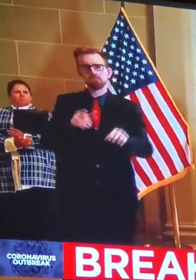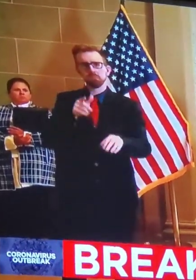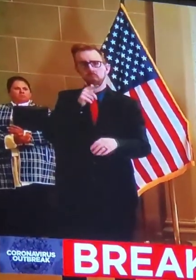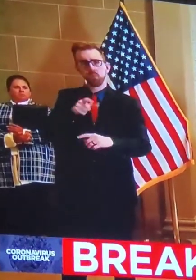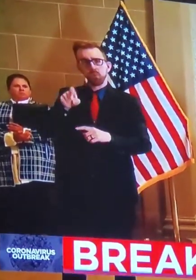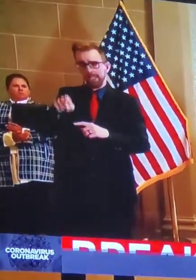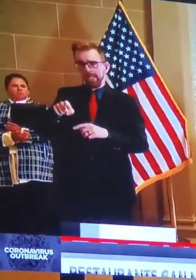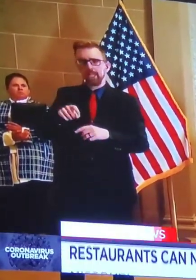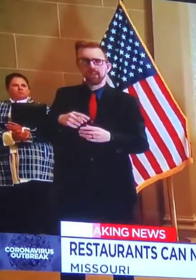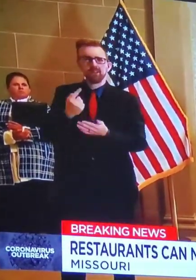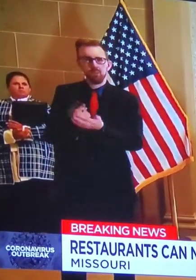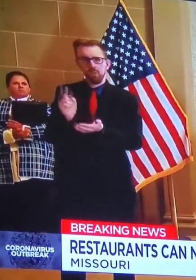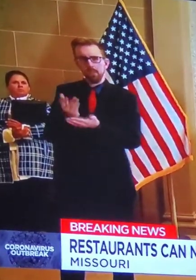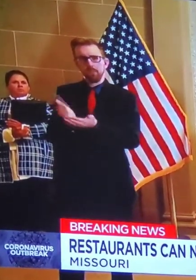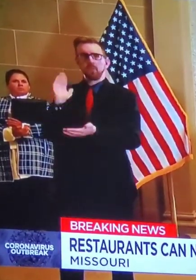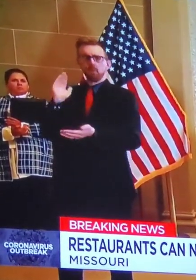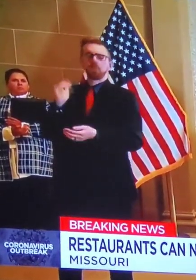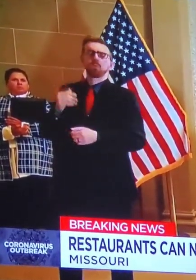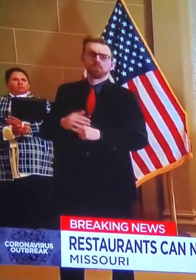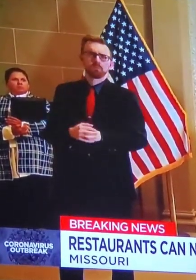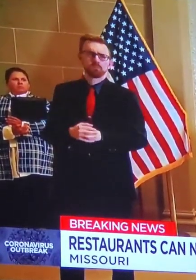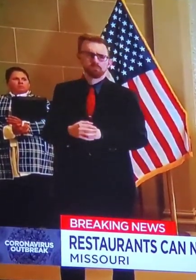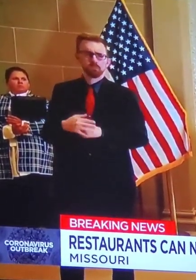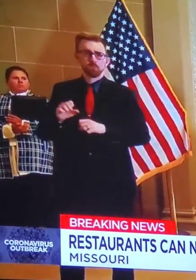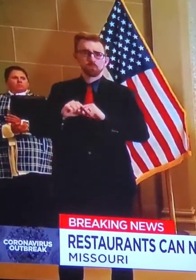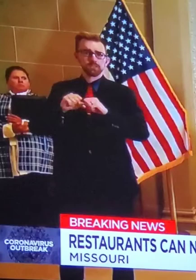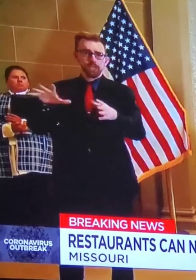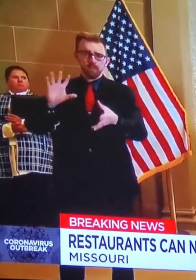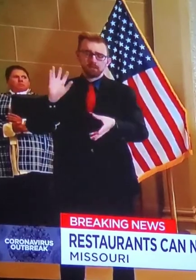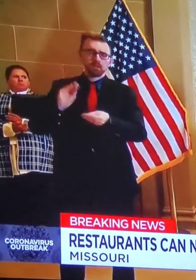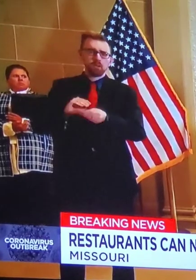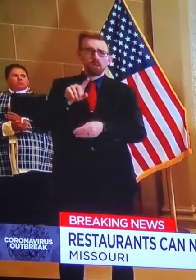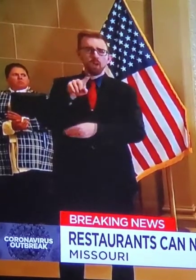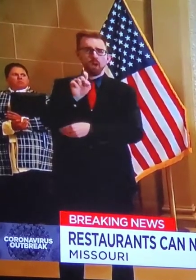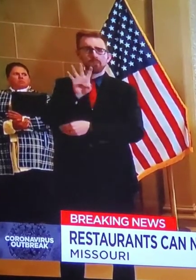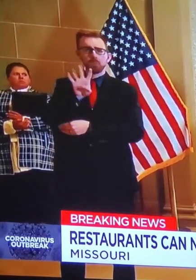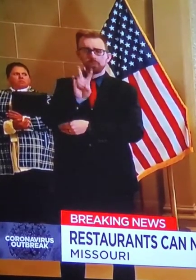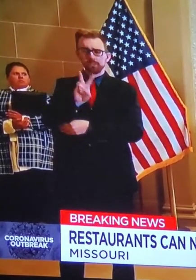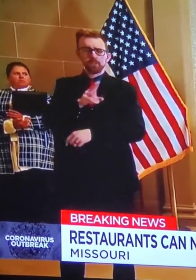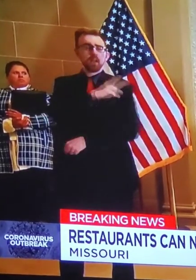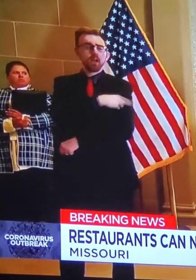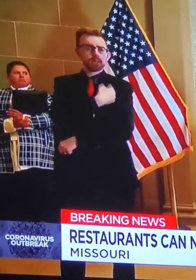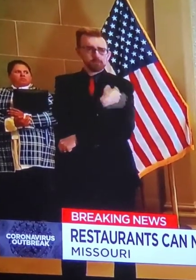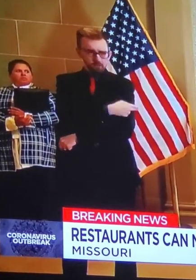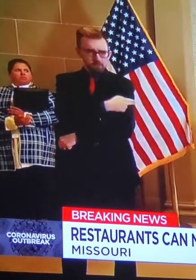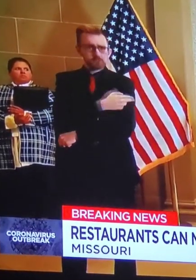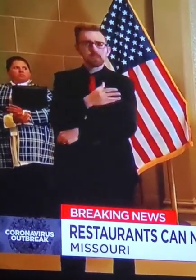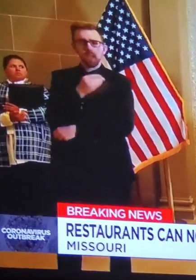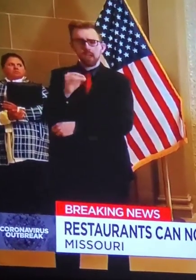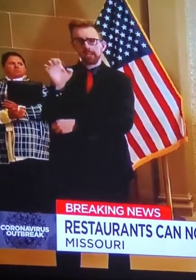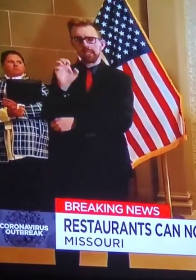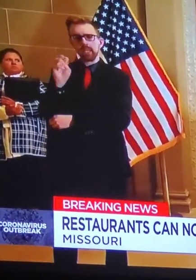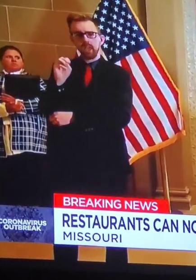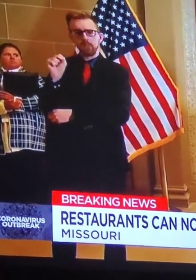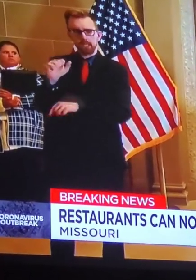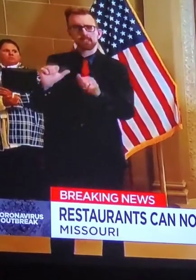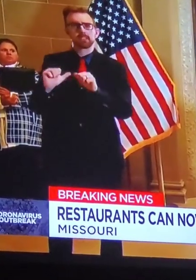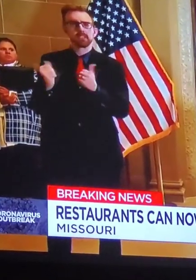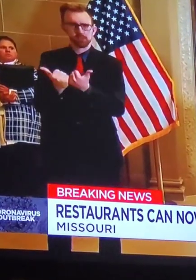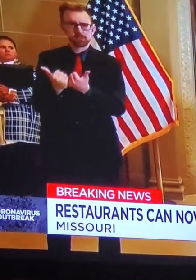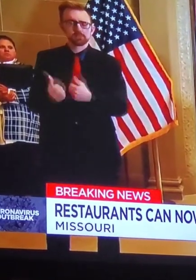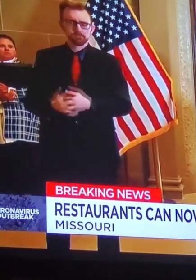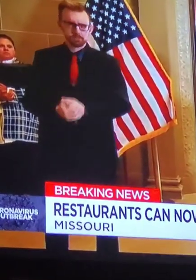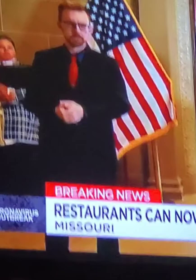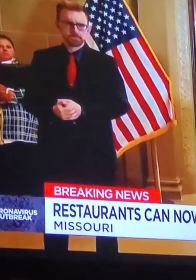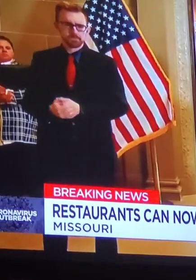the week before and sent to a total of 147 hospitals and EMS agencies.